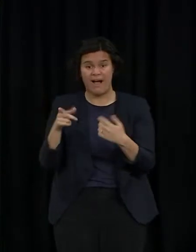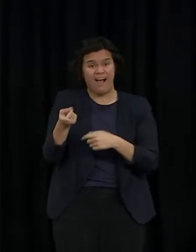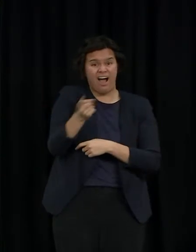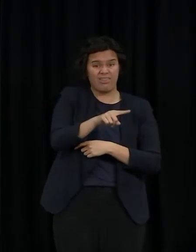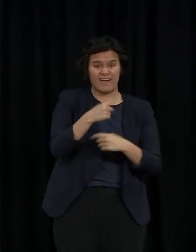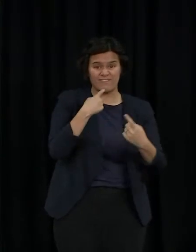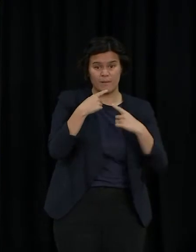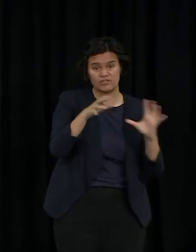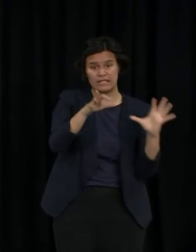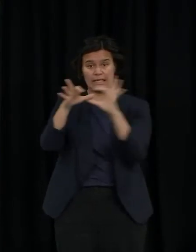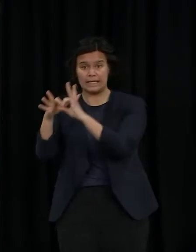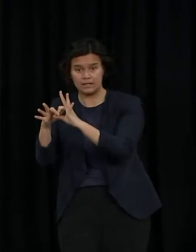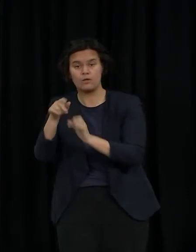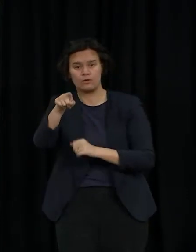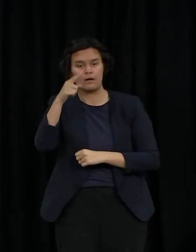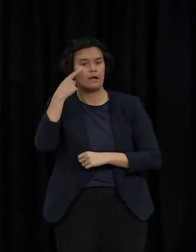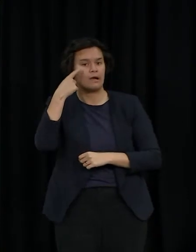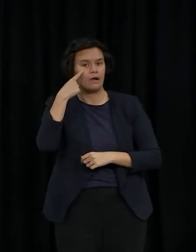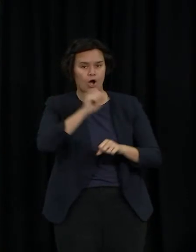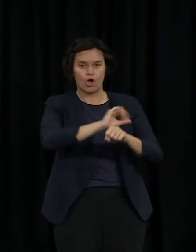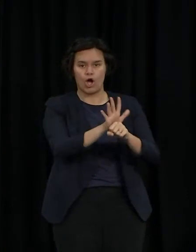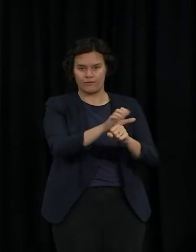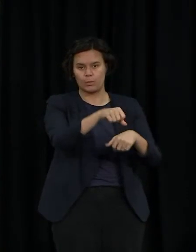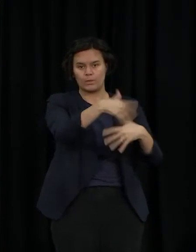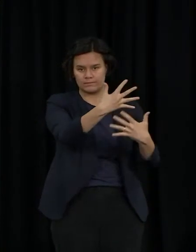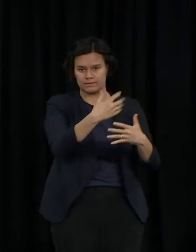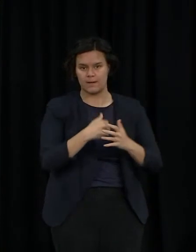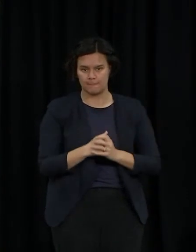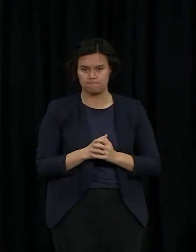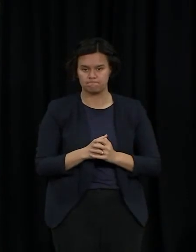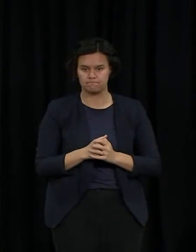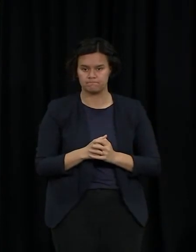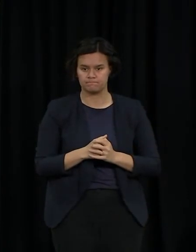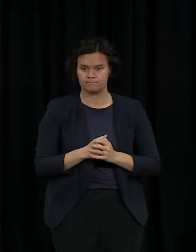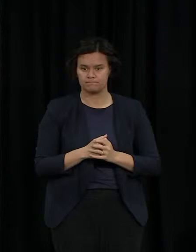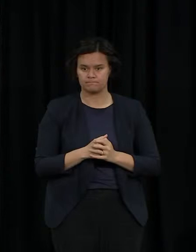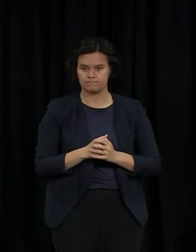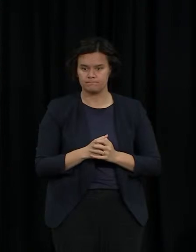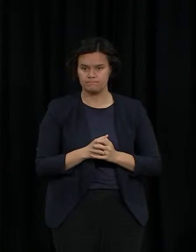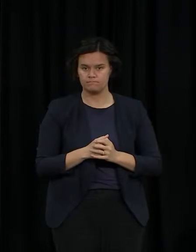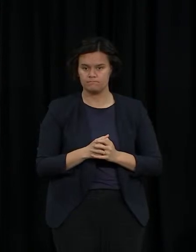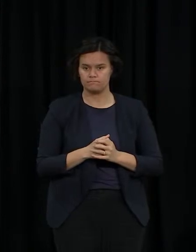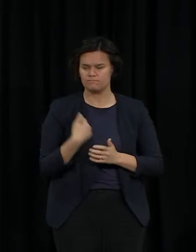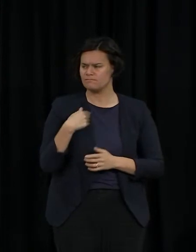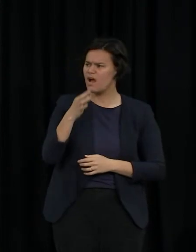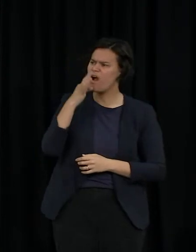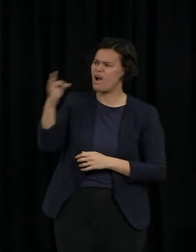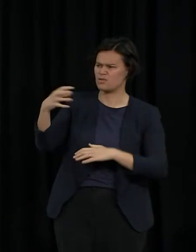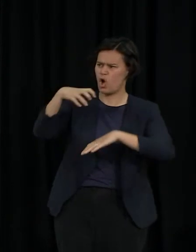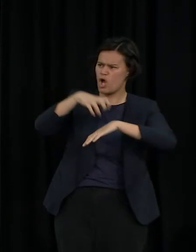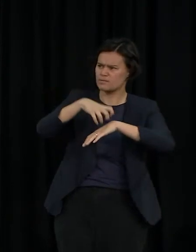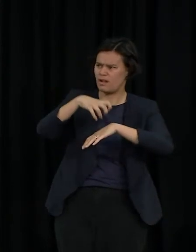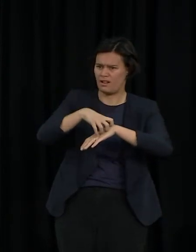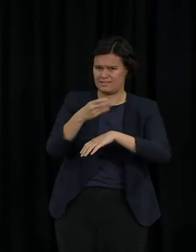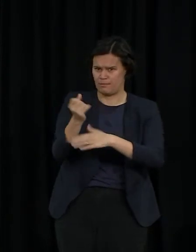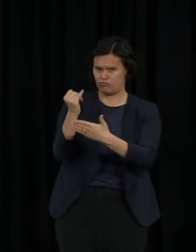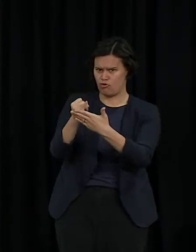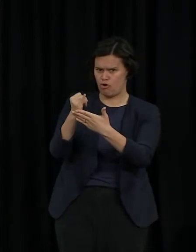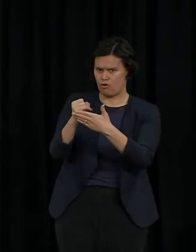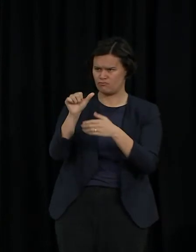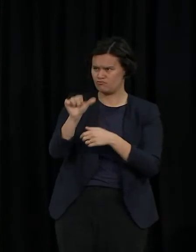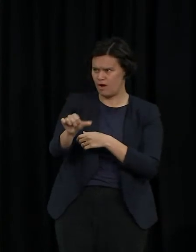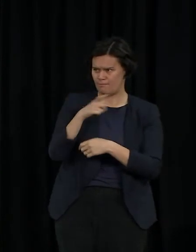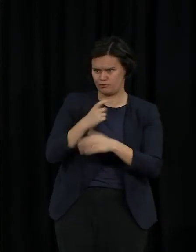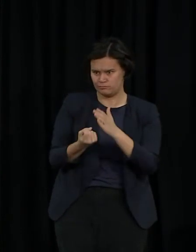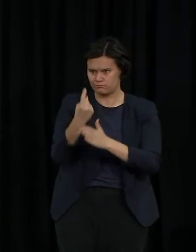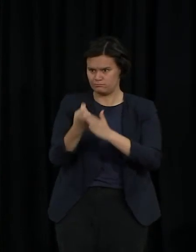Unite Against COVID website. Yes. What's not working properly at hospitals? Why are we seeing so many cases and contacts